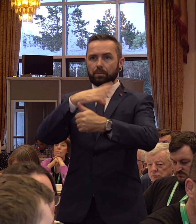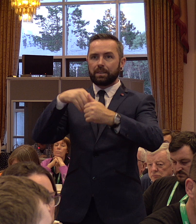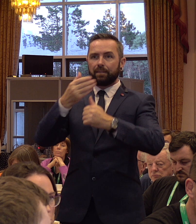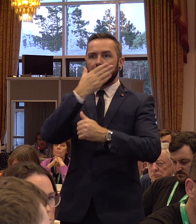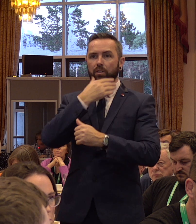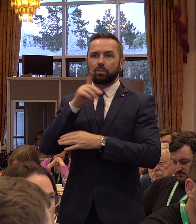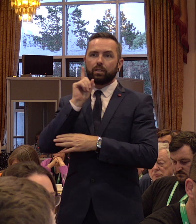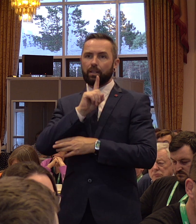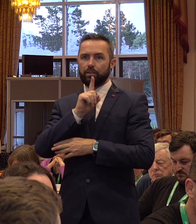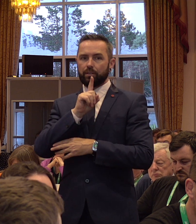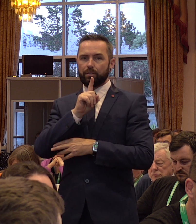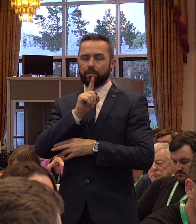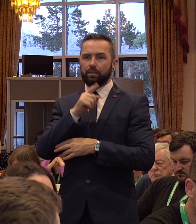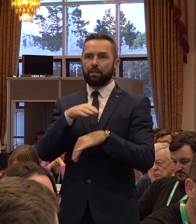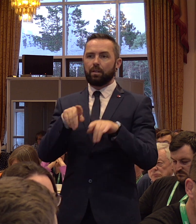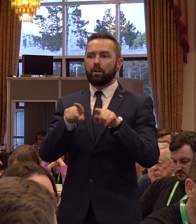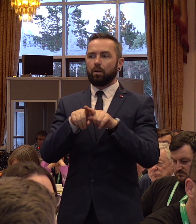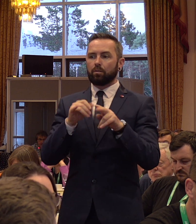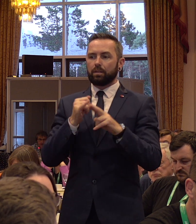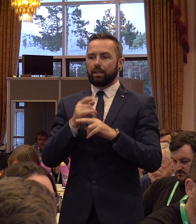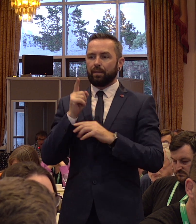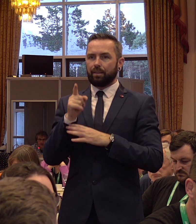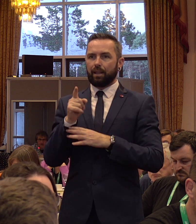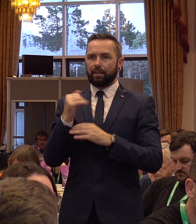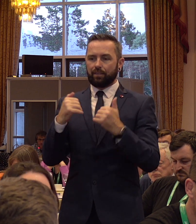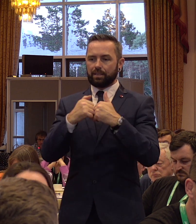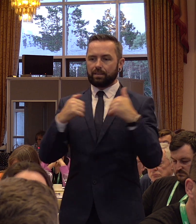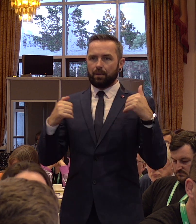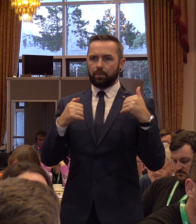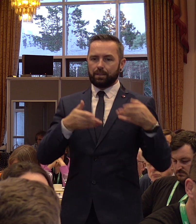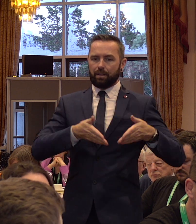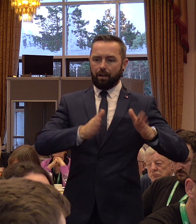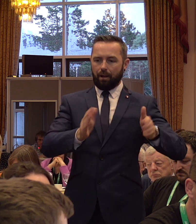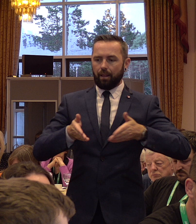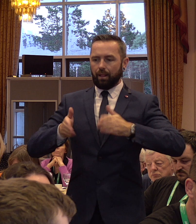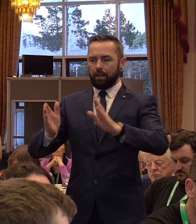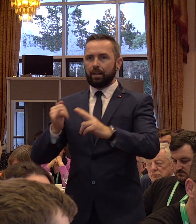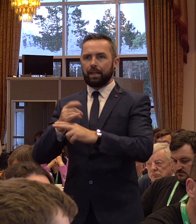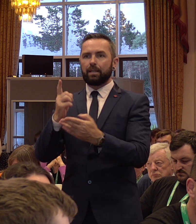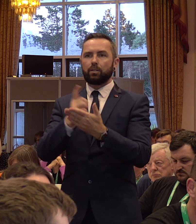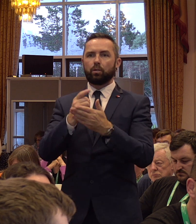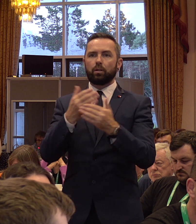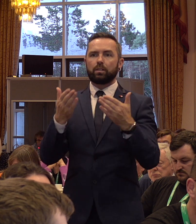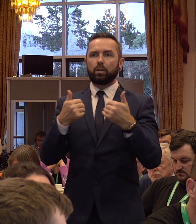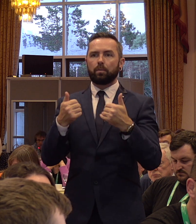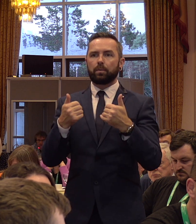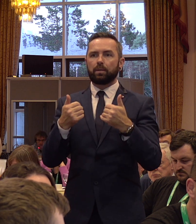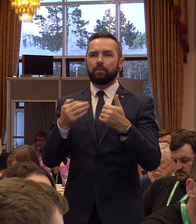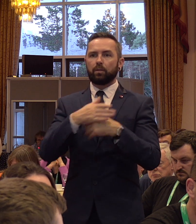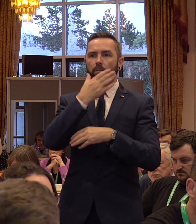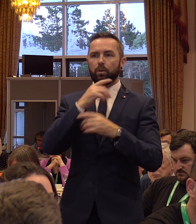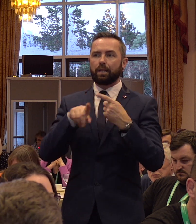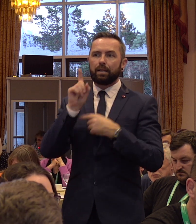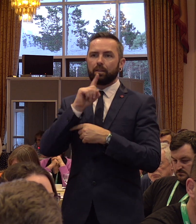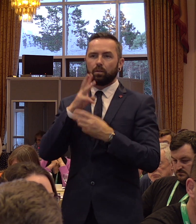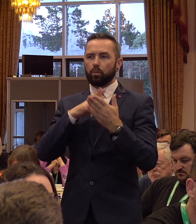genders. And also in that as separate aisles in toy shops for boys and girls. You know, when has